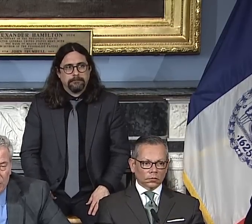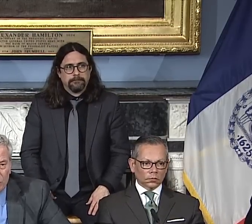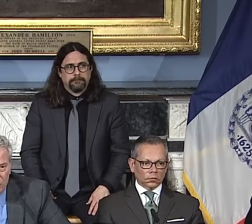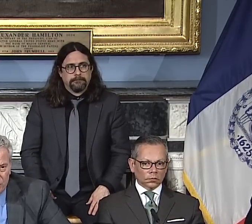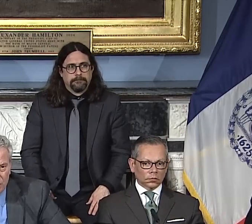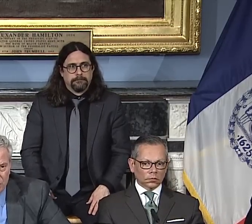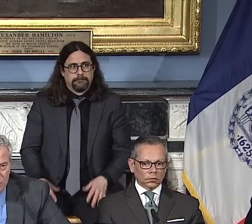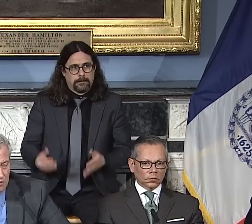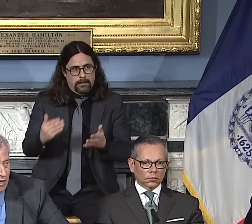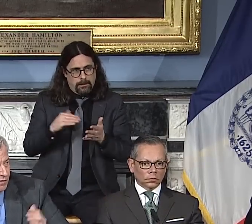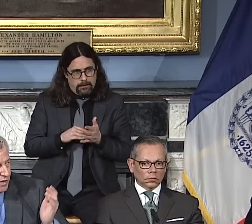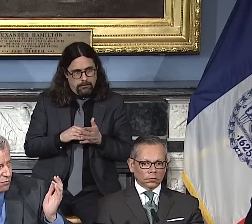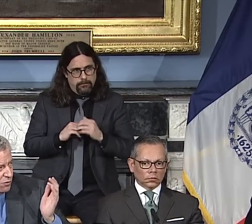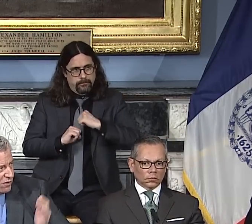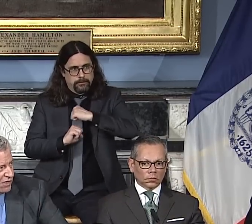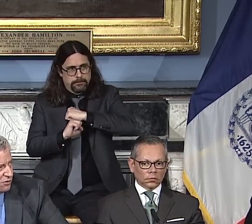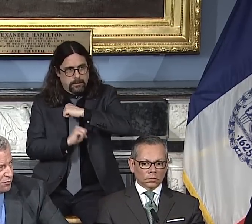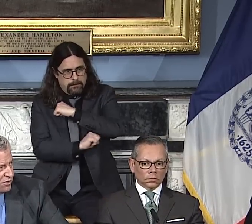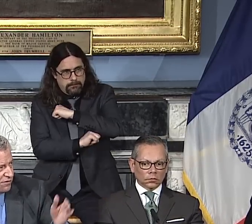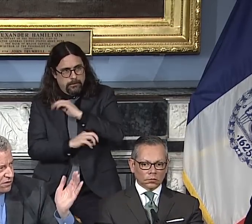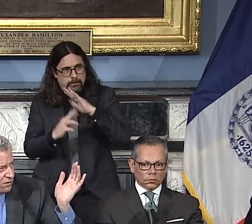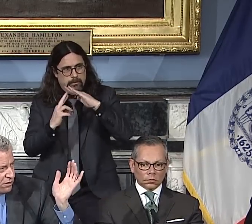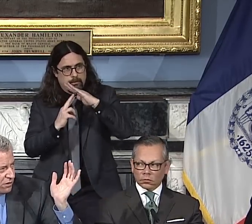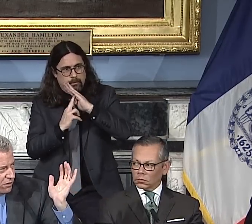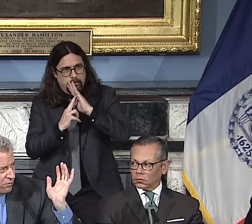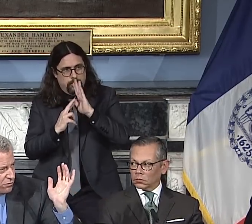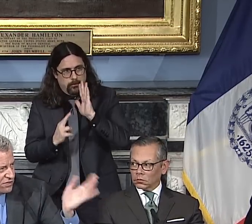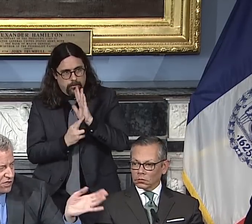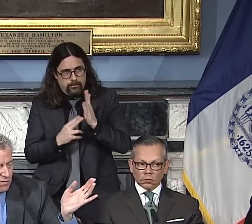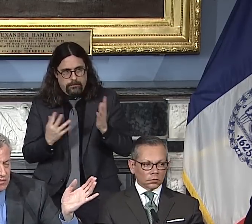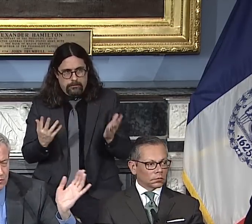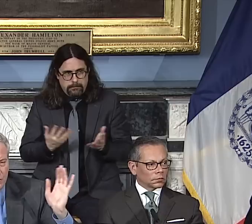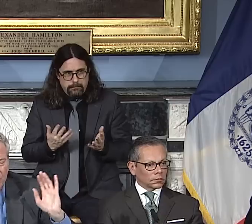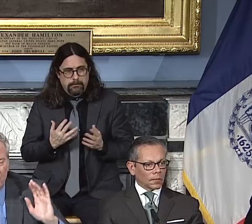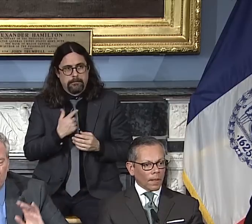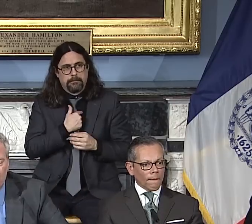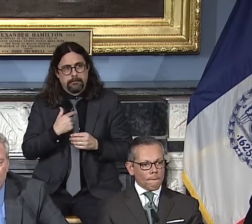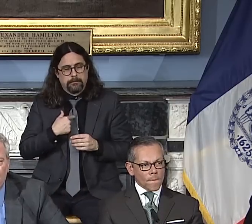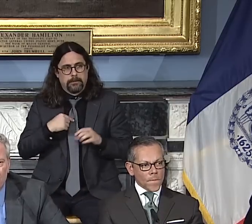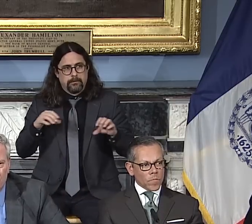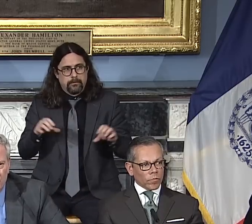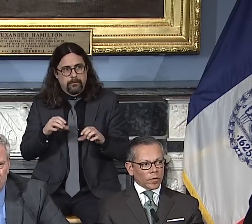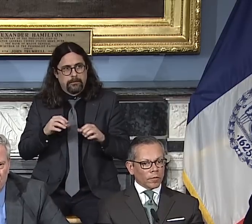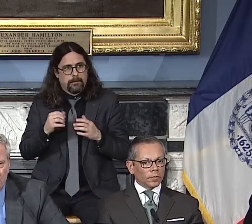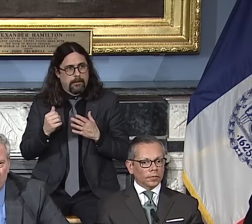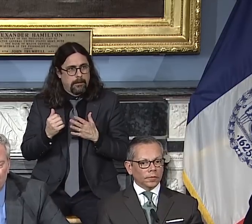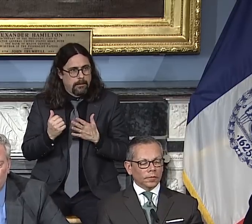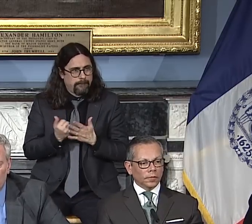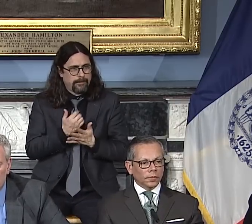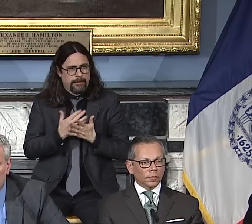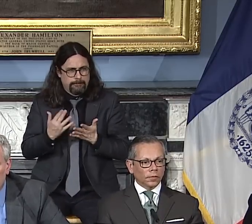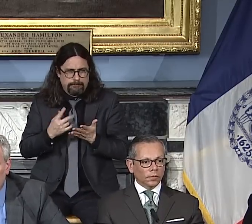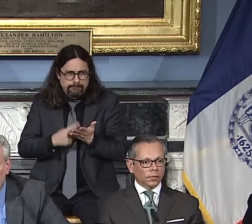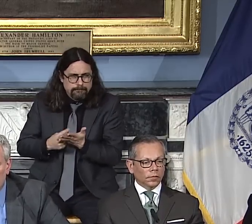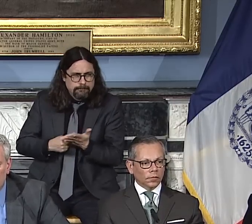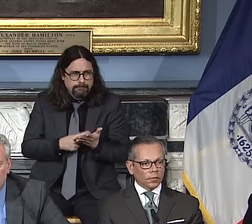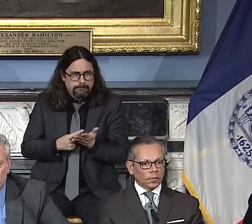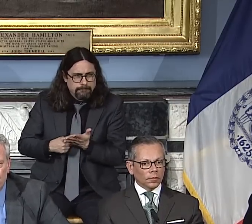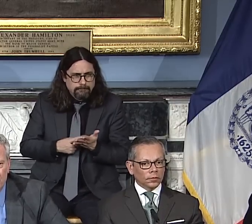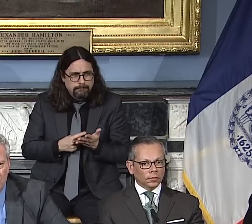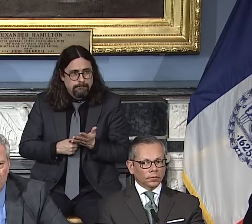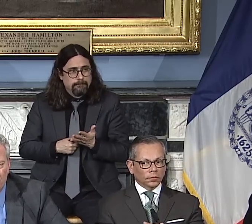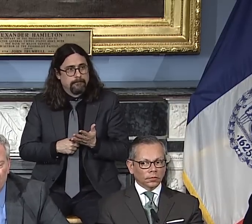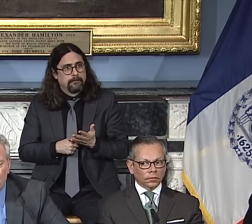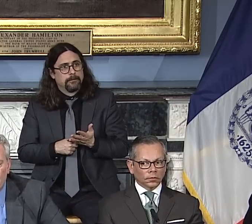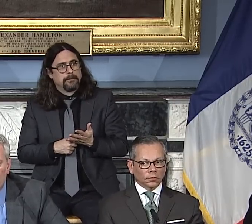a lot of briefings, and then when we're not doing a briefing, our press office will be putting out a lot of information regularly. Obviously, we'll put out information on